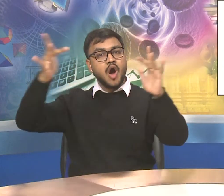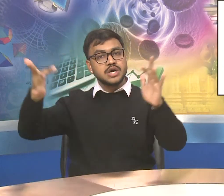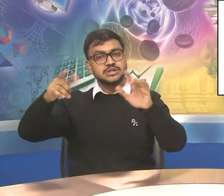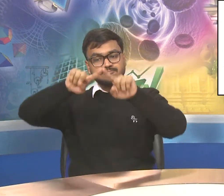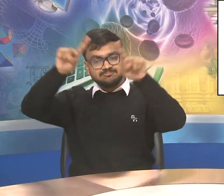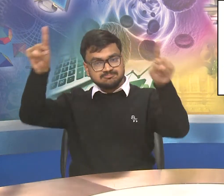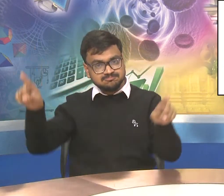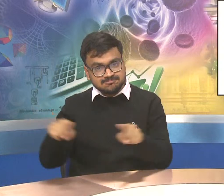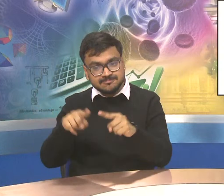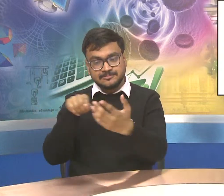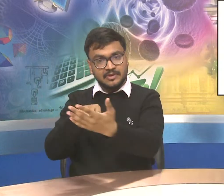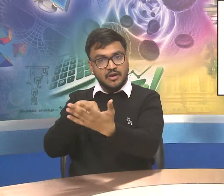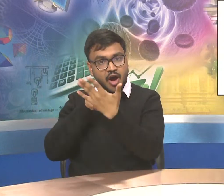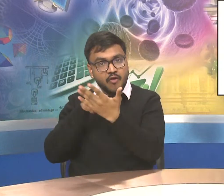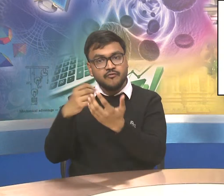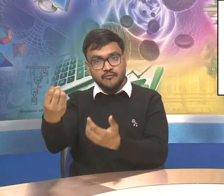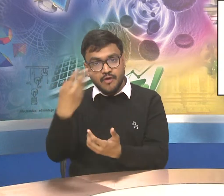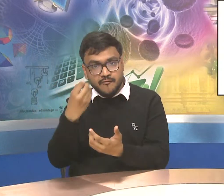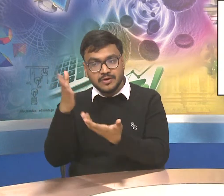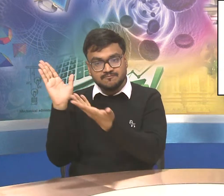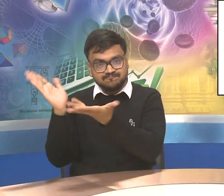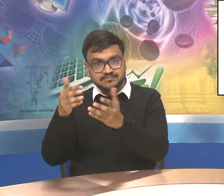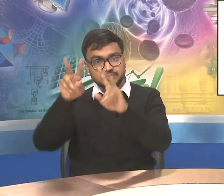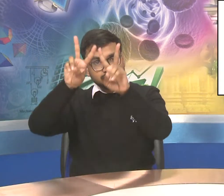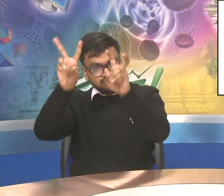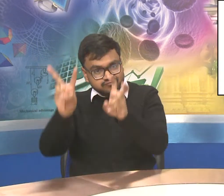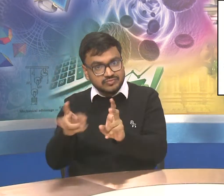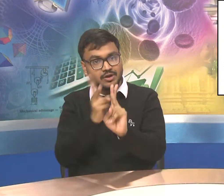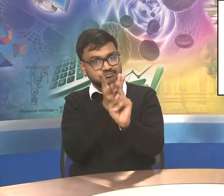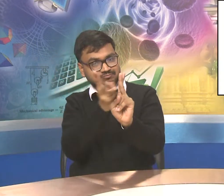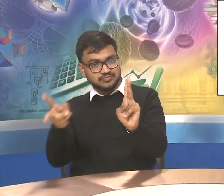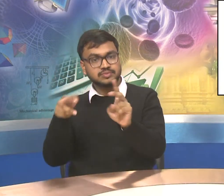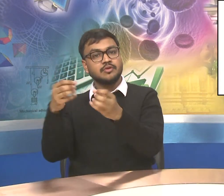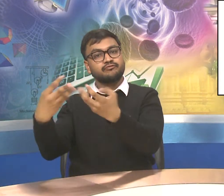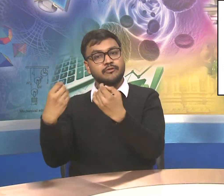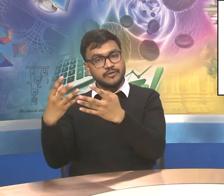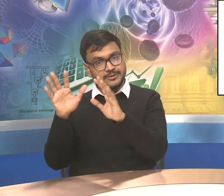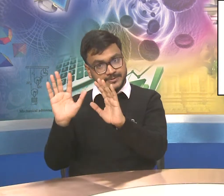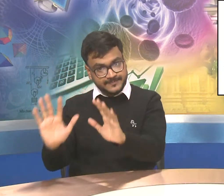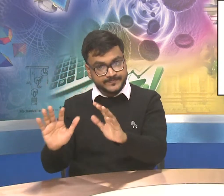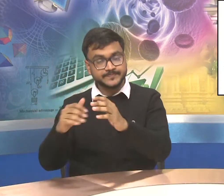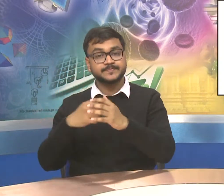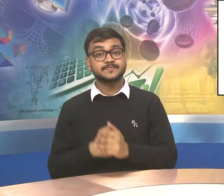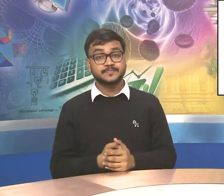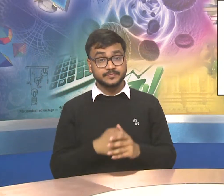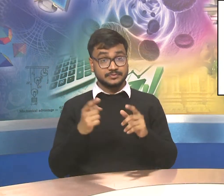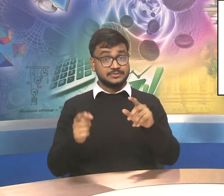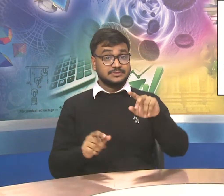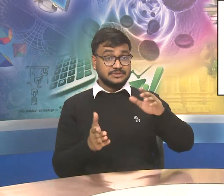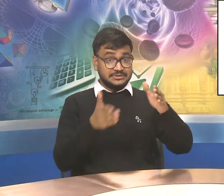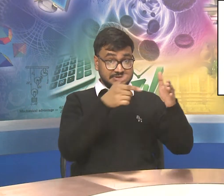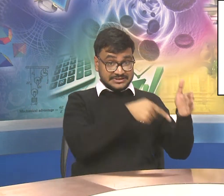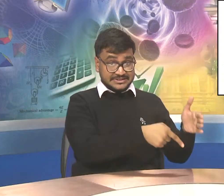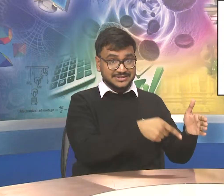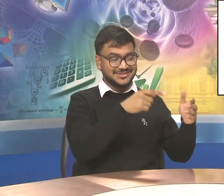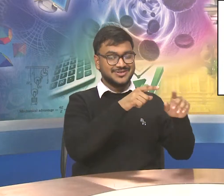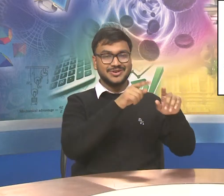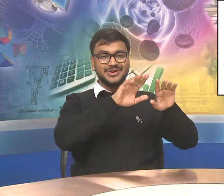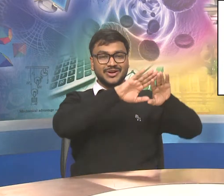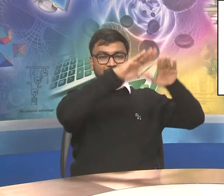And information service is a non-traditional services which is recently